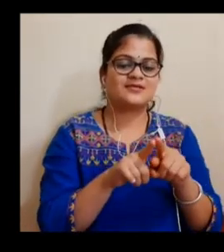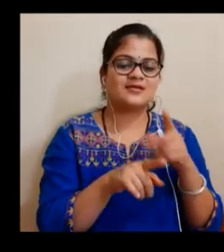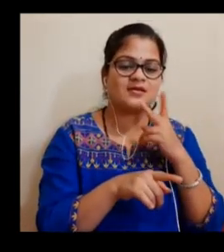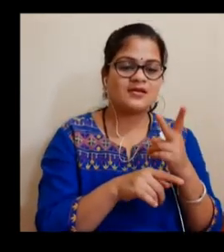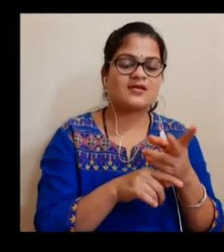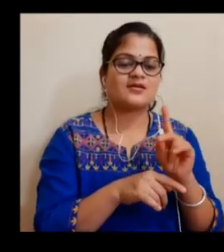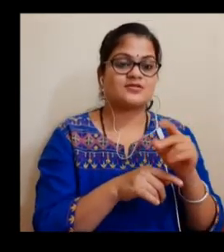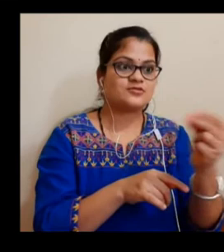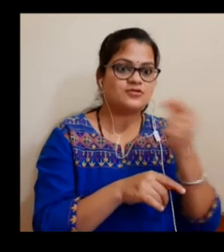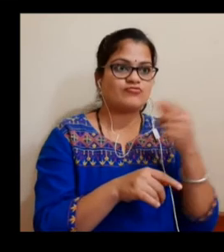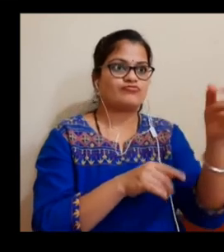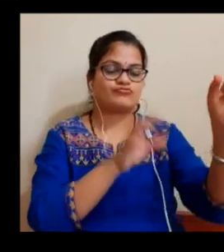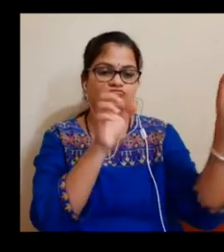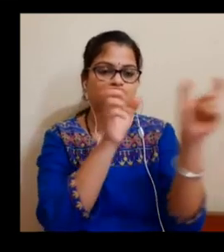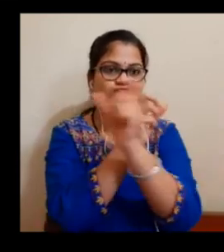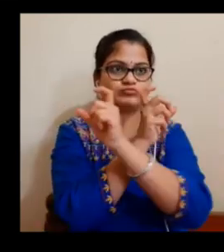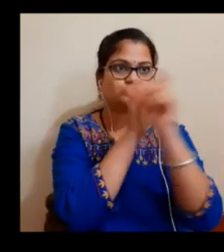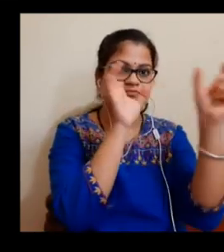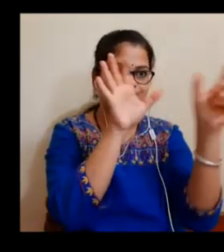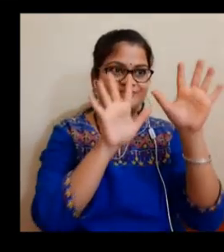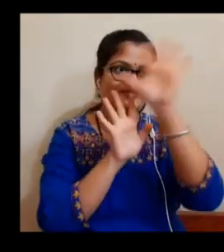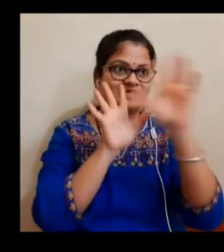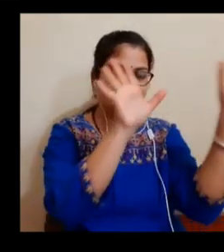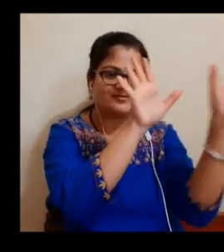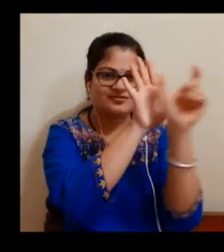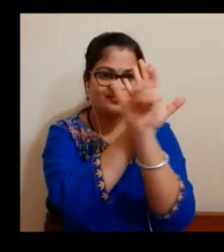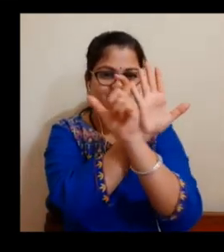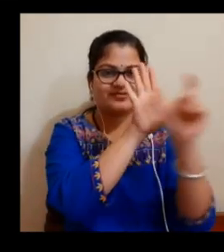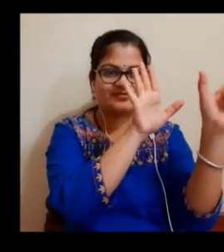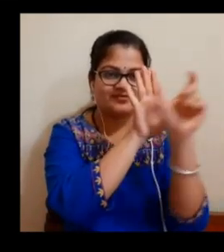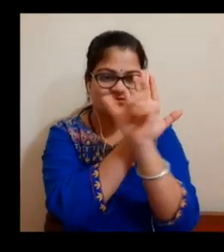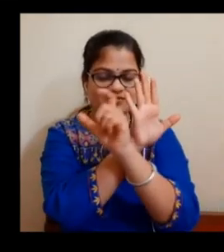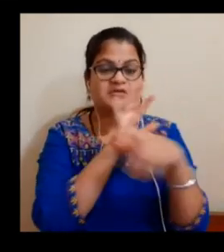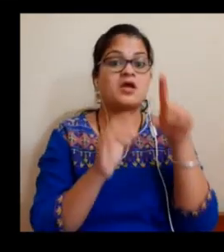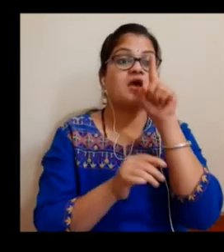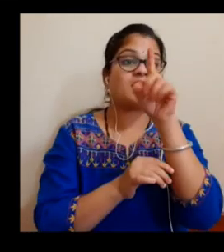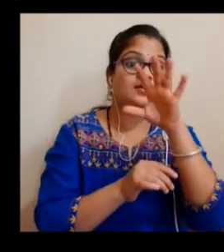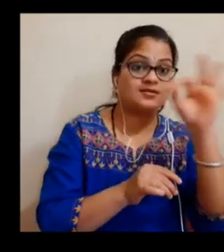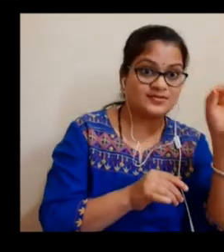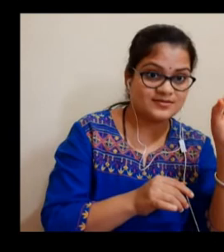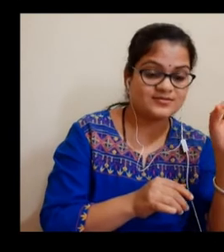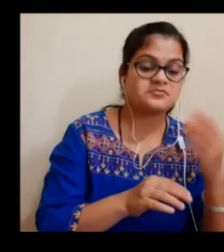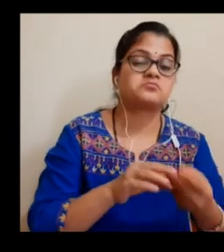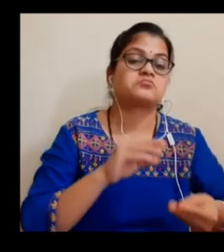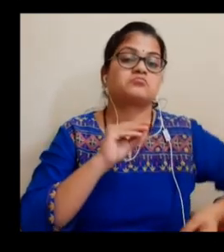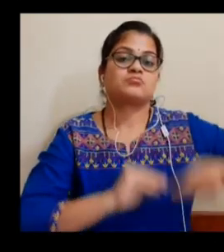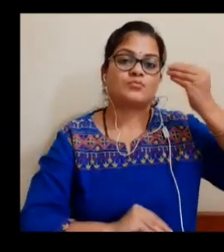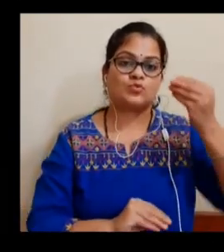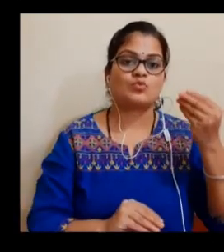reload, and now it's faster. So the more you decrease, you make it 100, it will be even